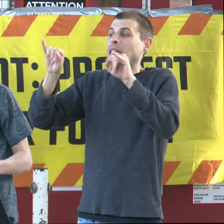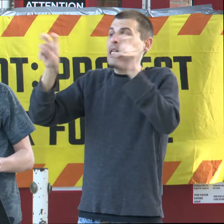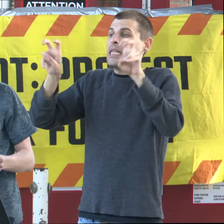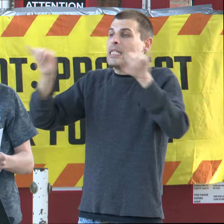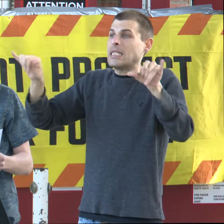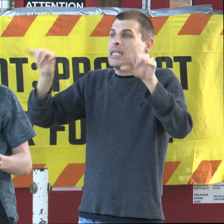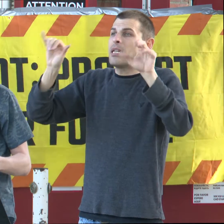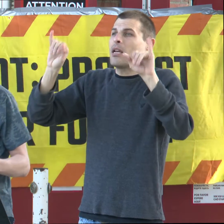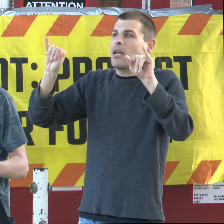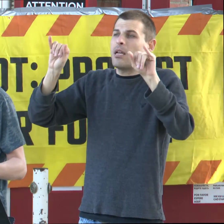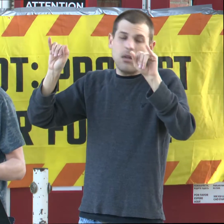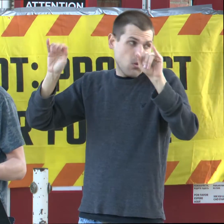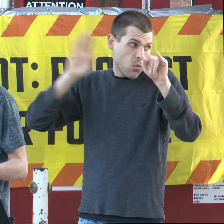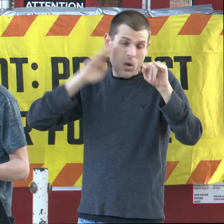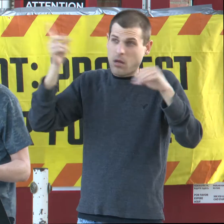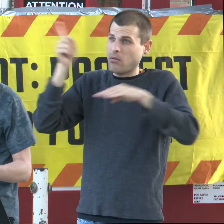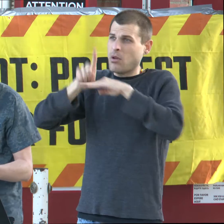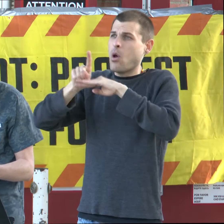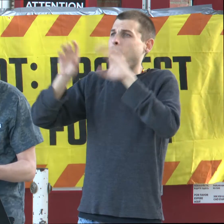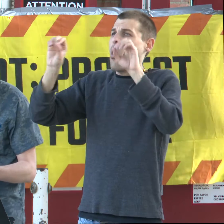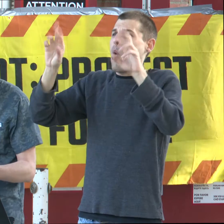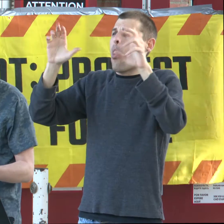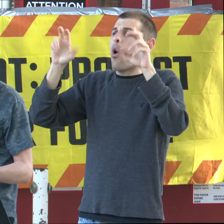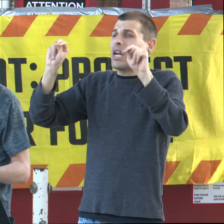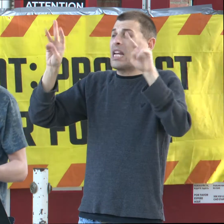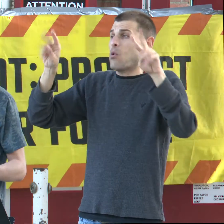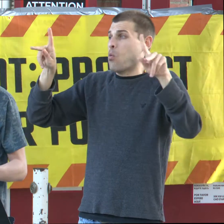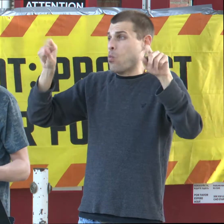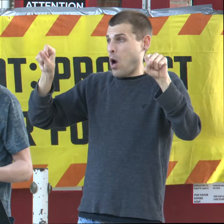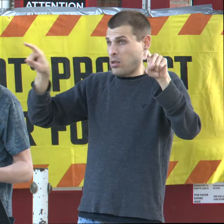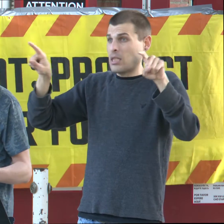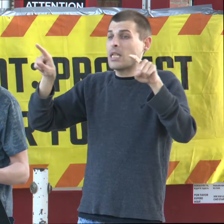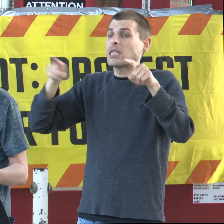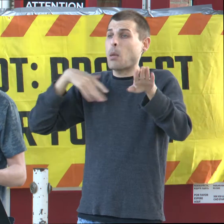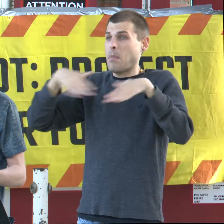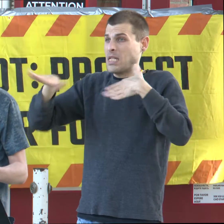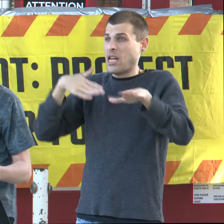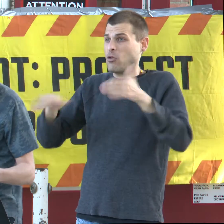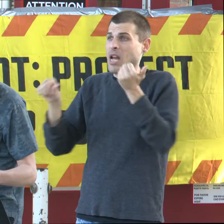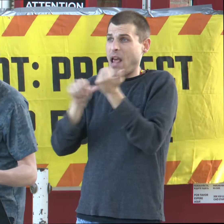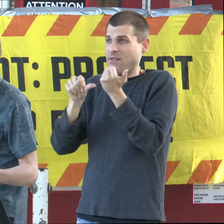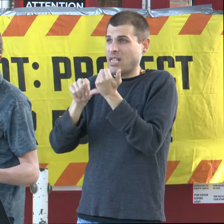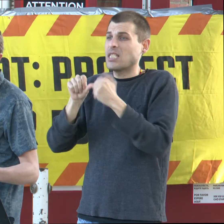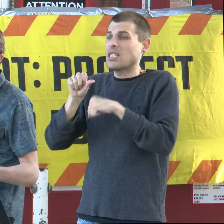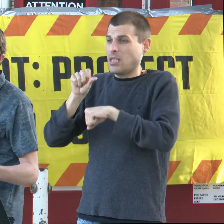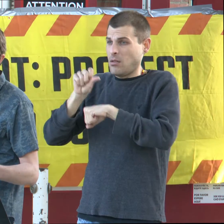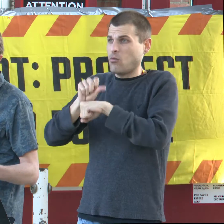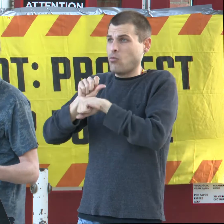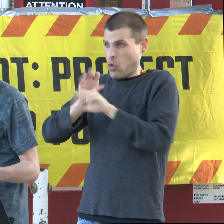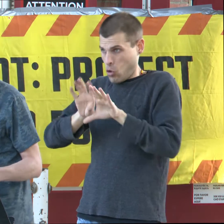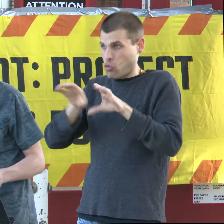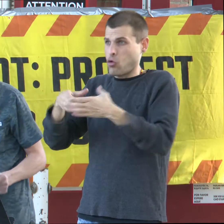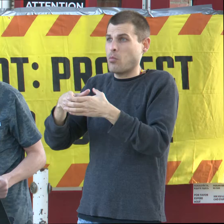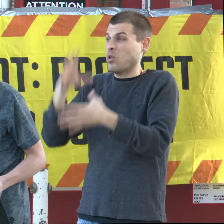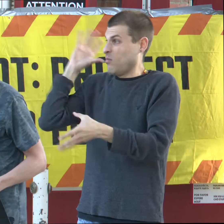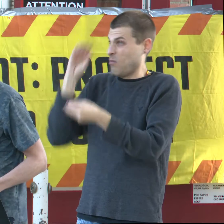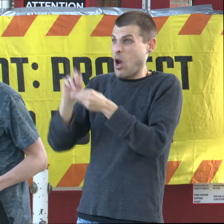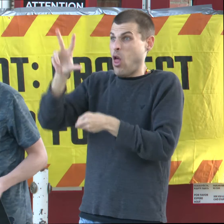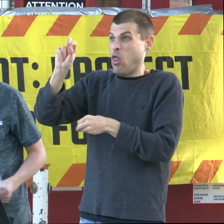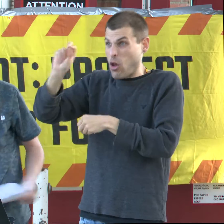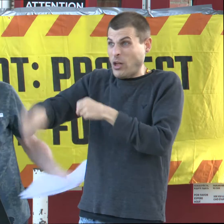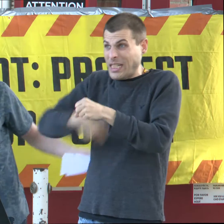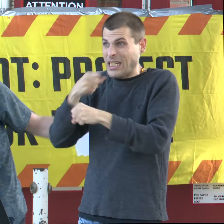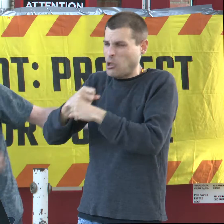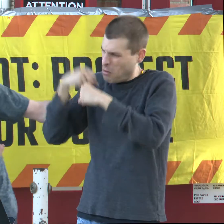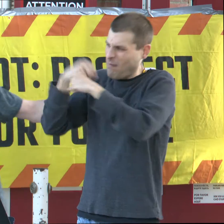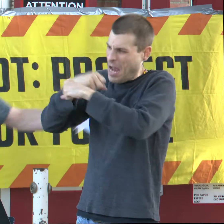and Communications Manager at Oregon Walks. Oregon Walks is the pedestrian advocacy group celebrating 30 years of fighting for safe and accessible streets for all